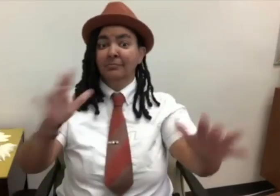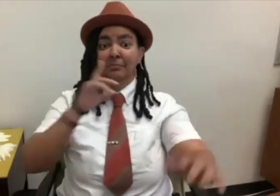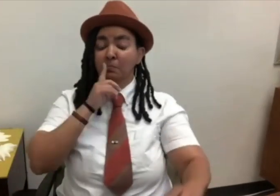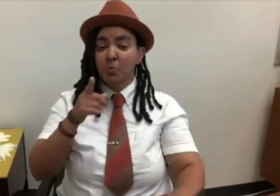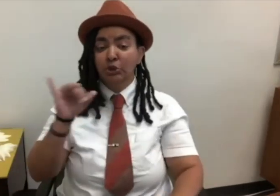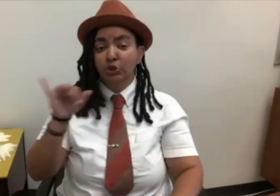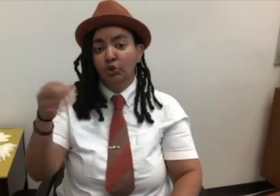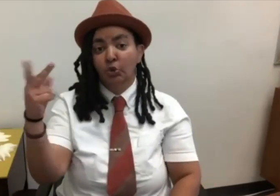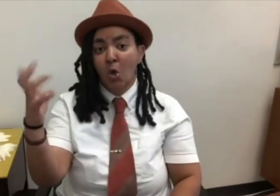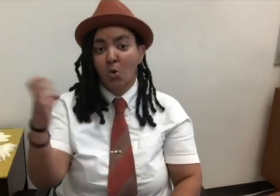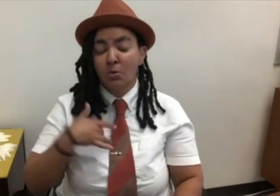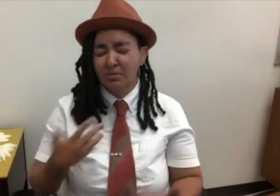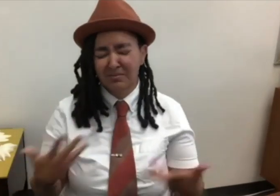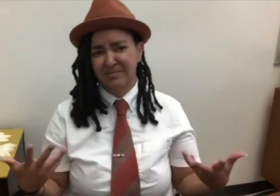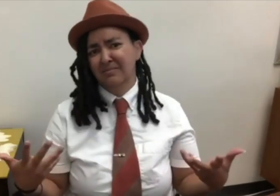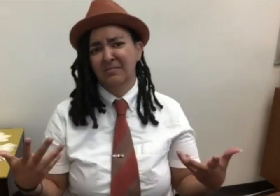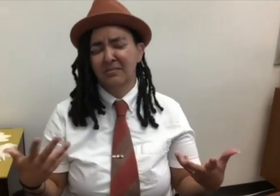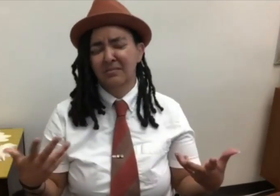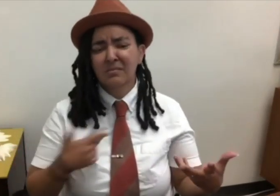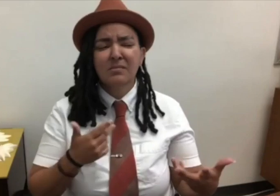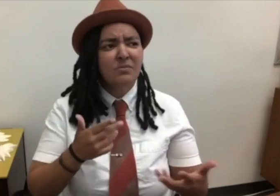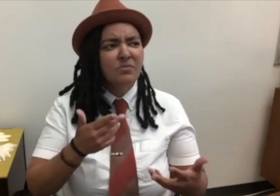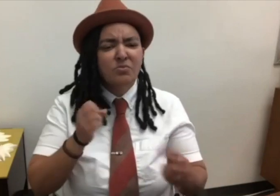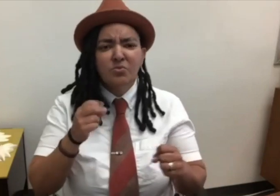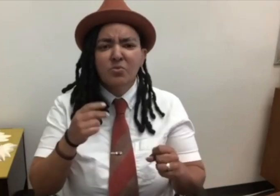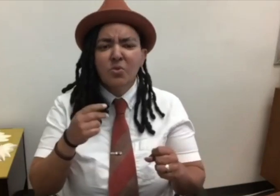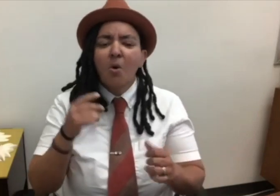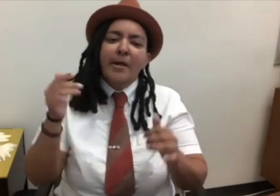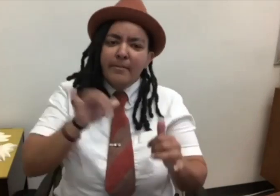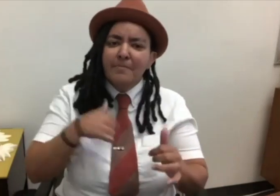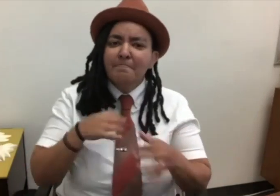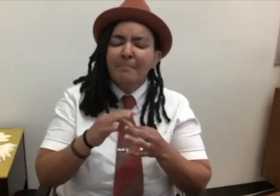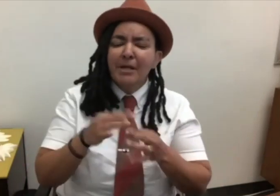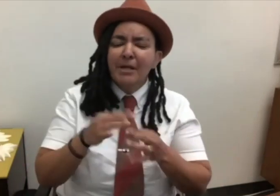history as well as in American history in general?